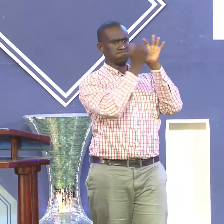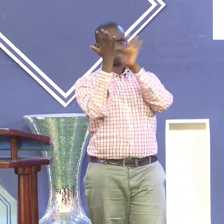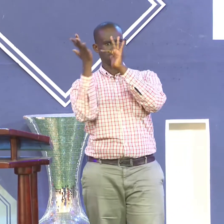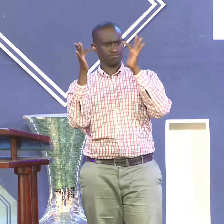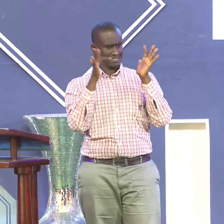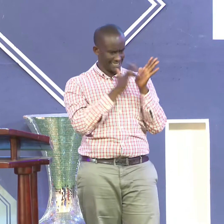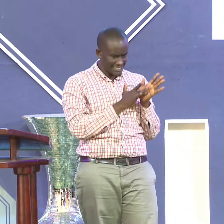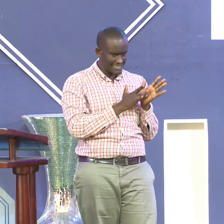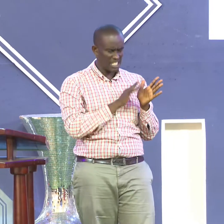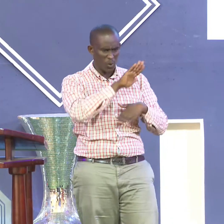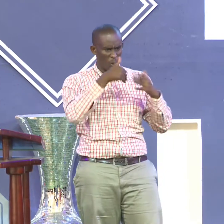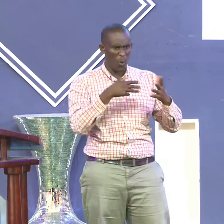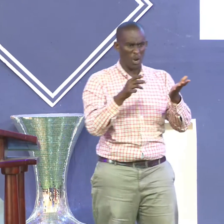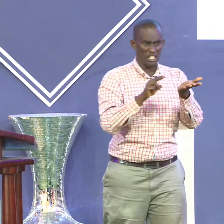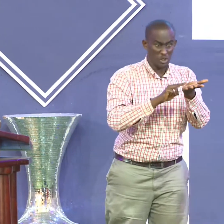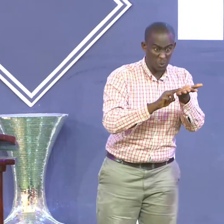even their tools,